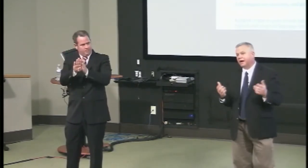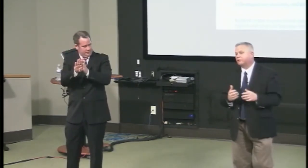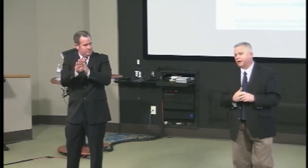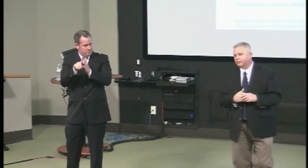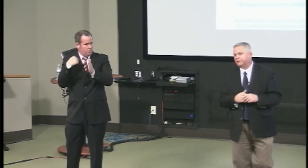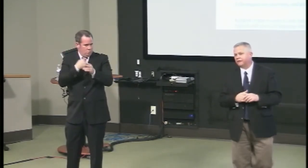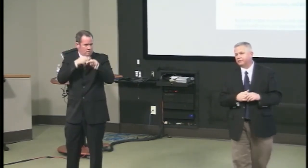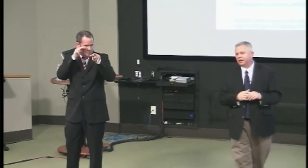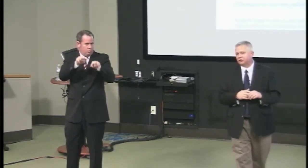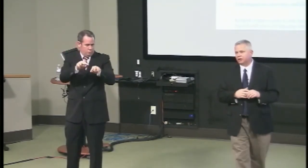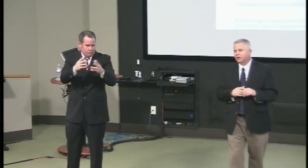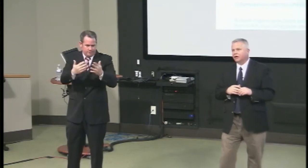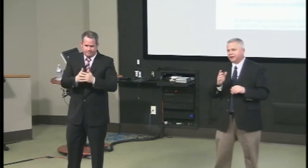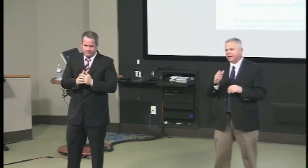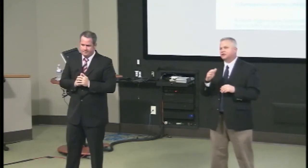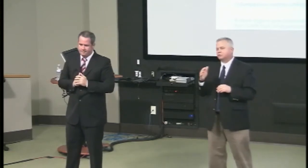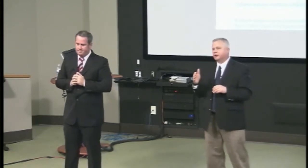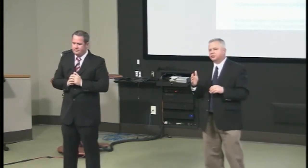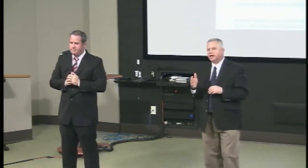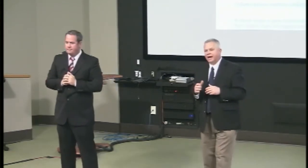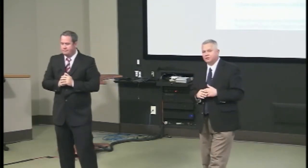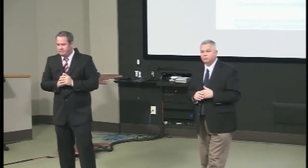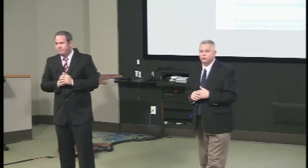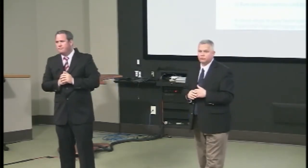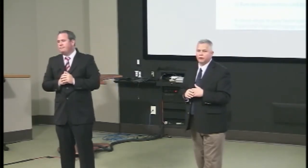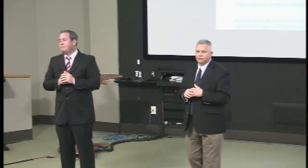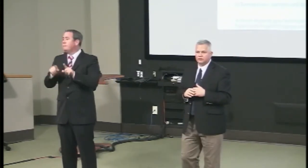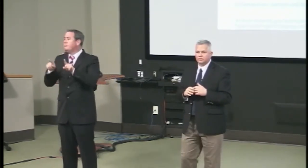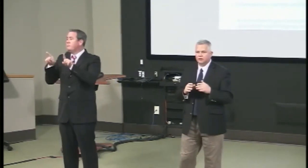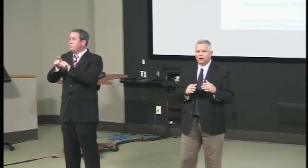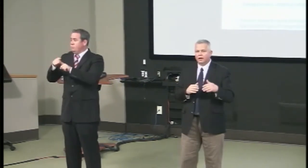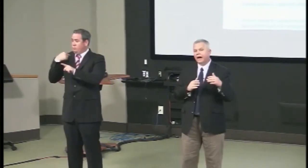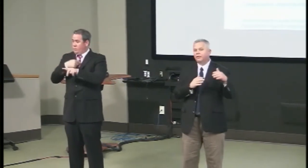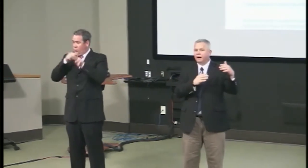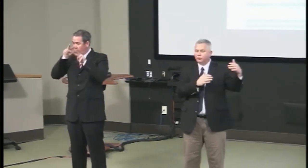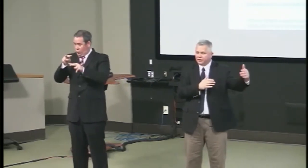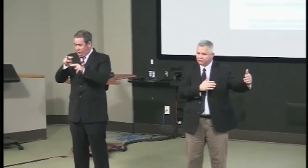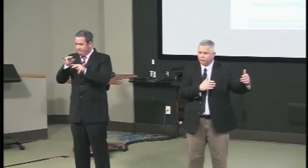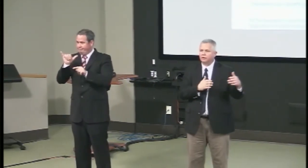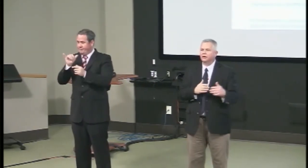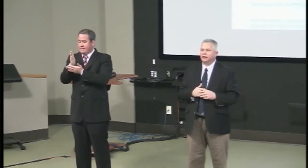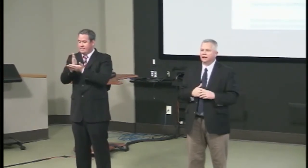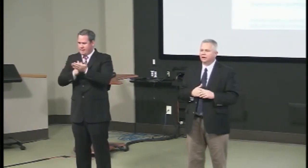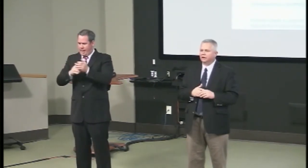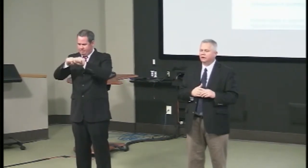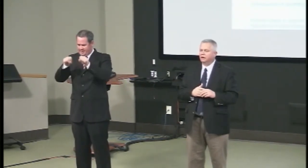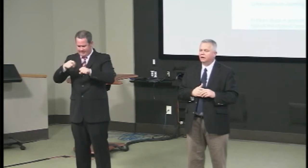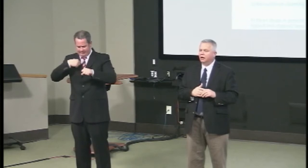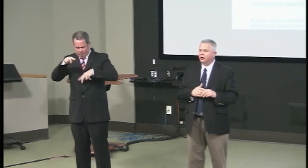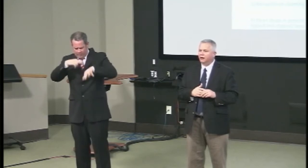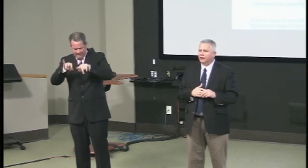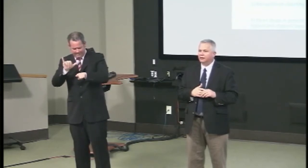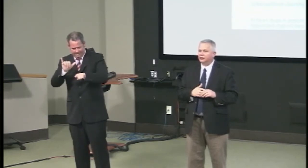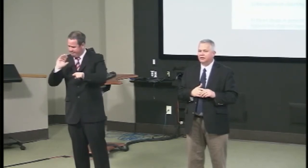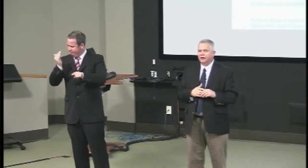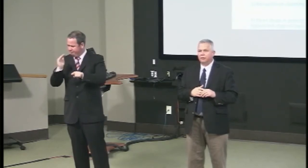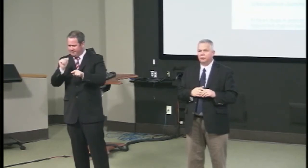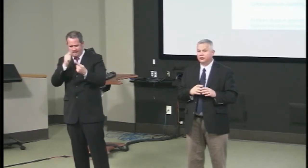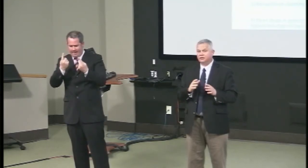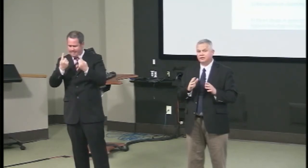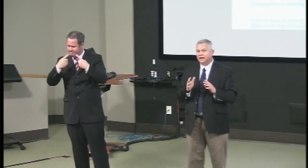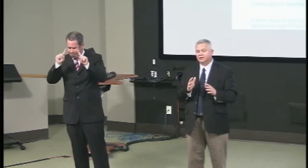guess, a background and a foundation against which to ask important questions on how that would differ in